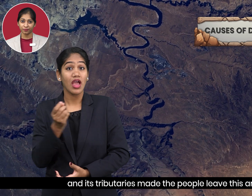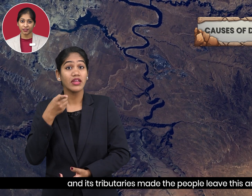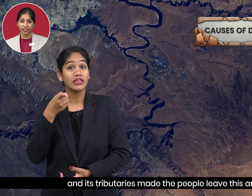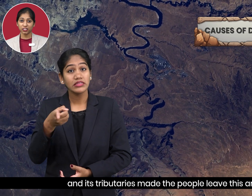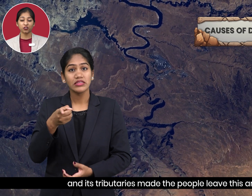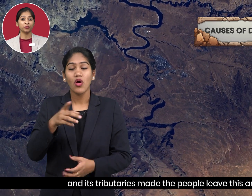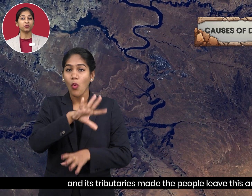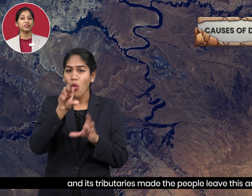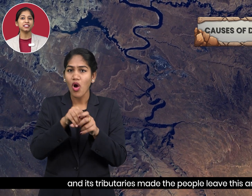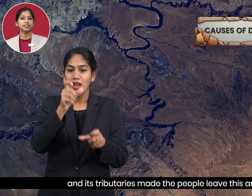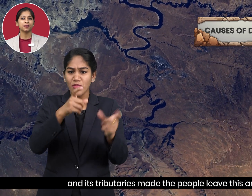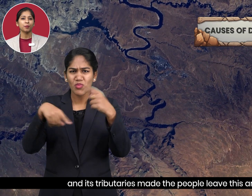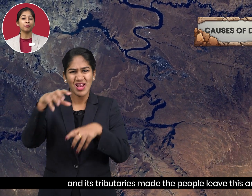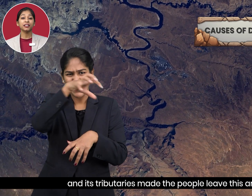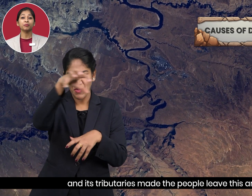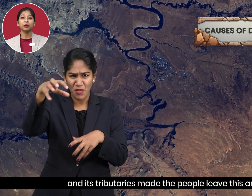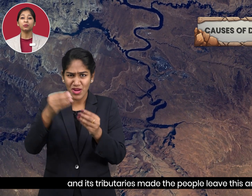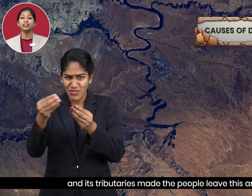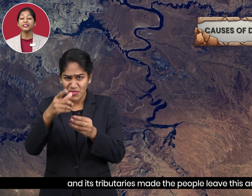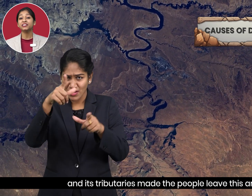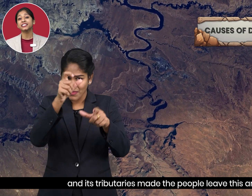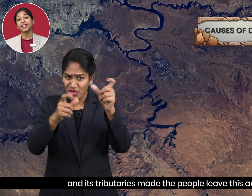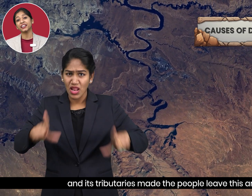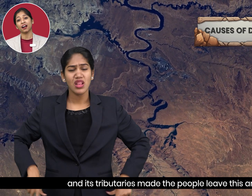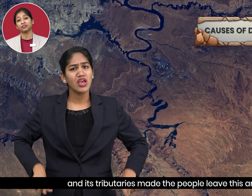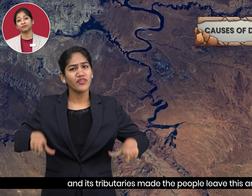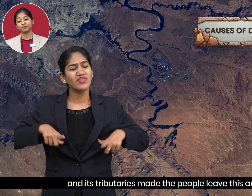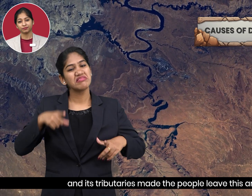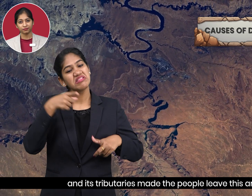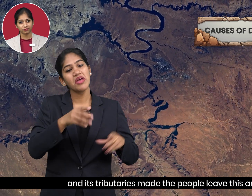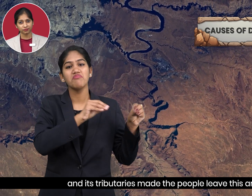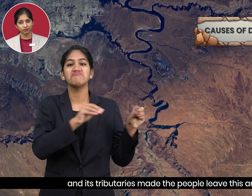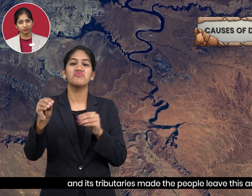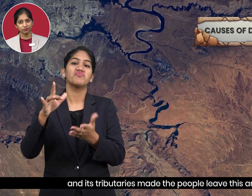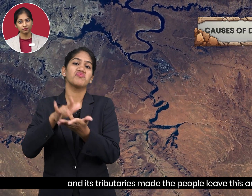and its tributaries made the people leave this area.